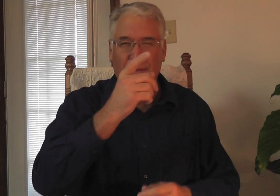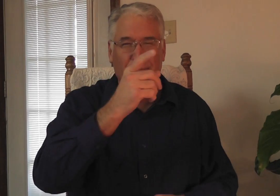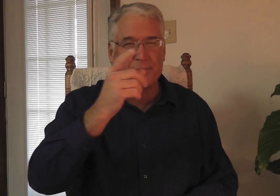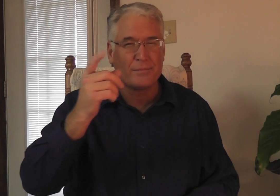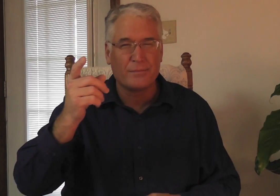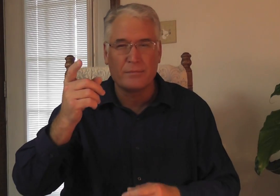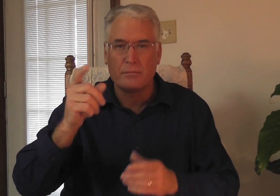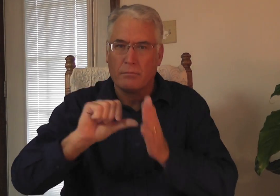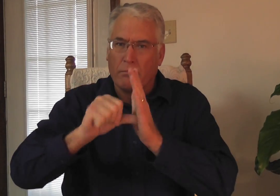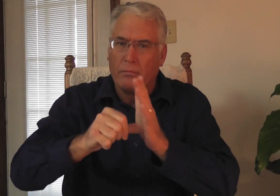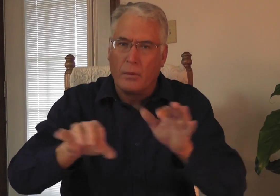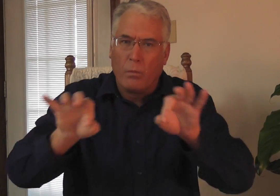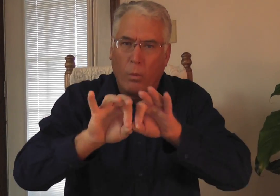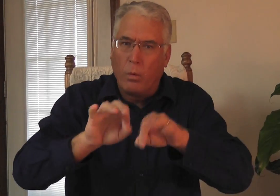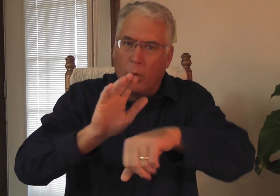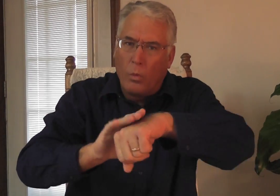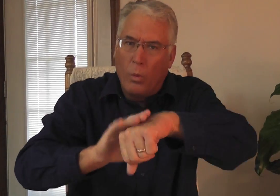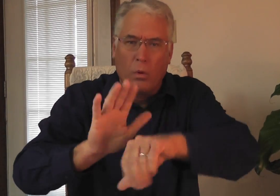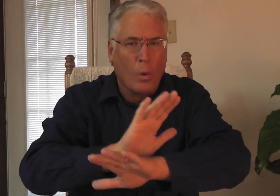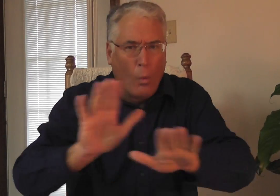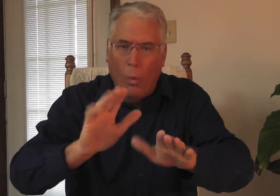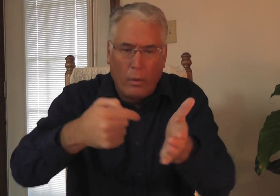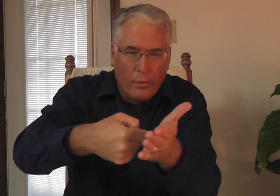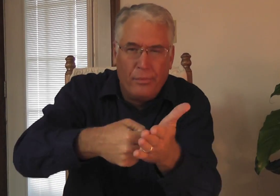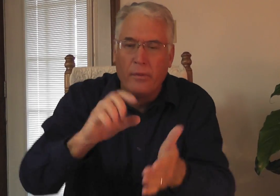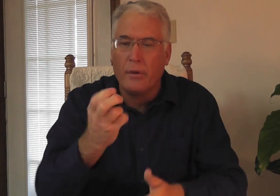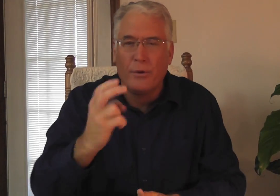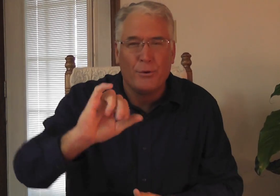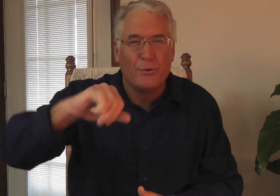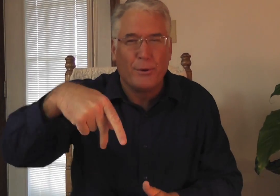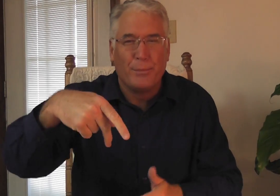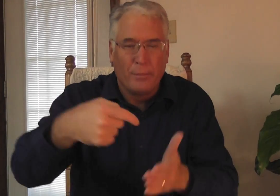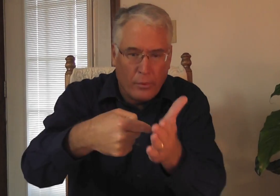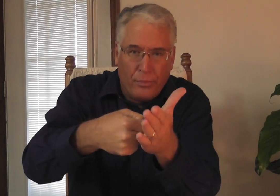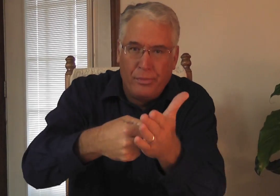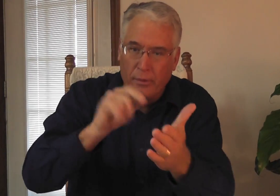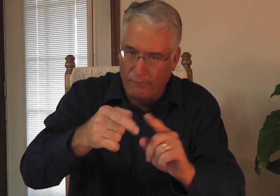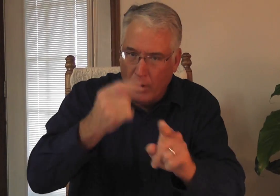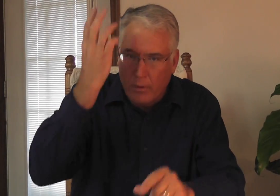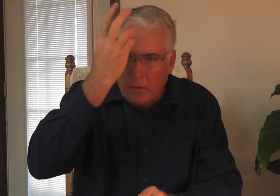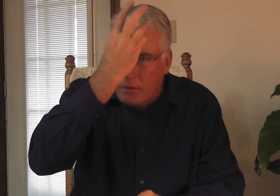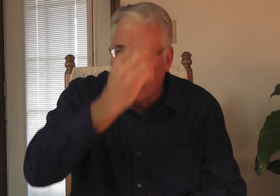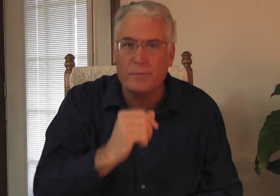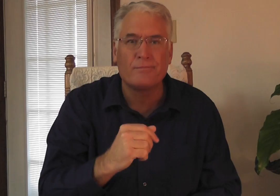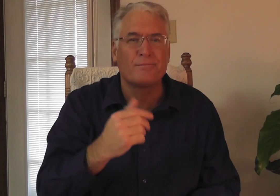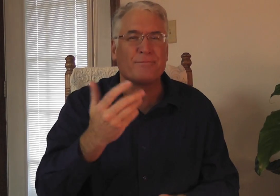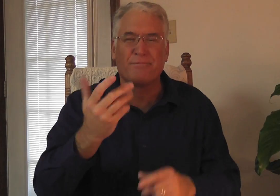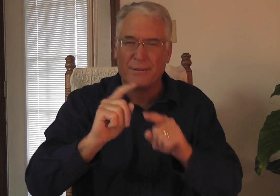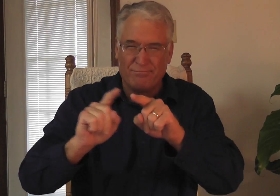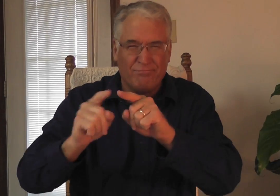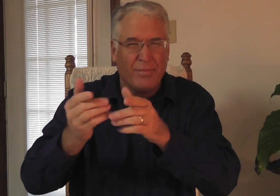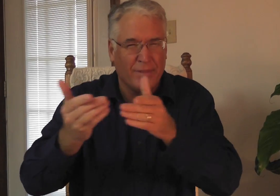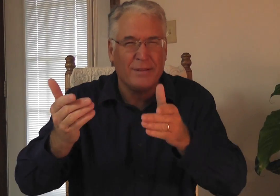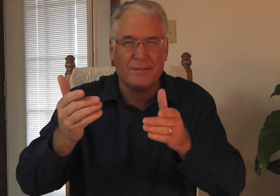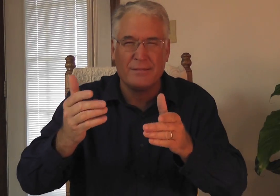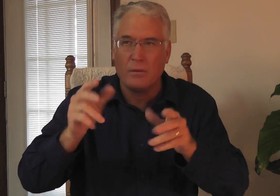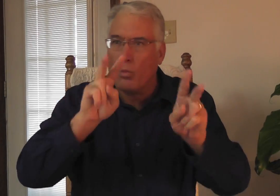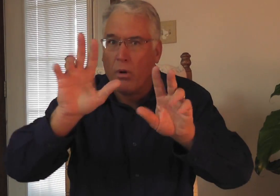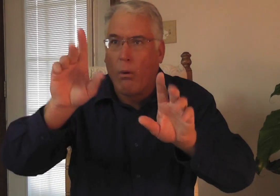There's many people out there, and they'll emphasize it's really important. They warn you, don't let any kind of chip implant get into you, into your hand or into